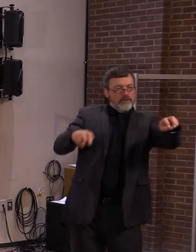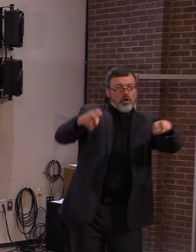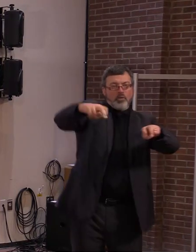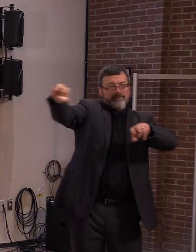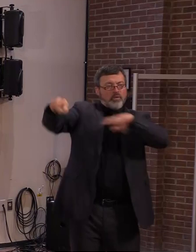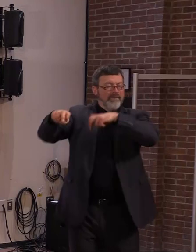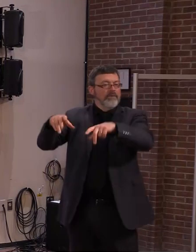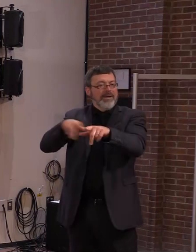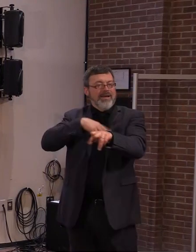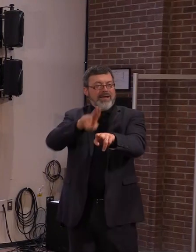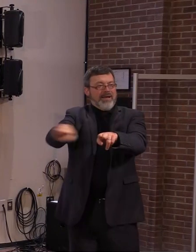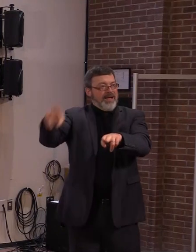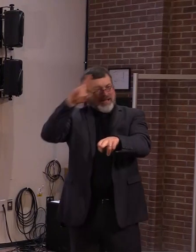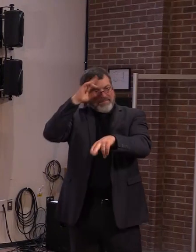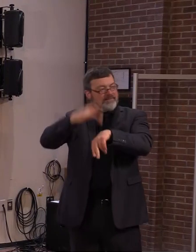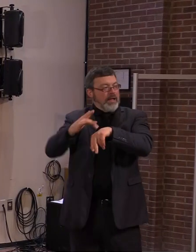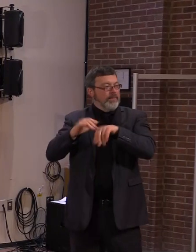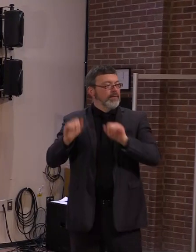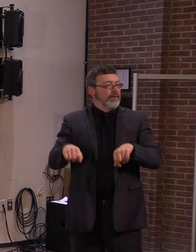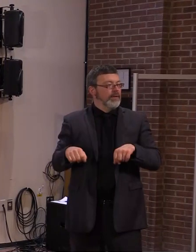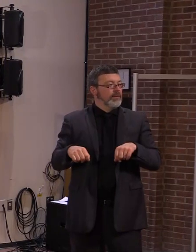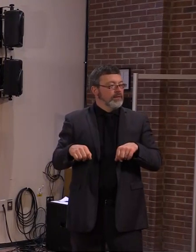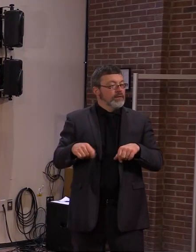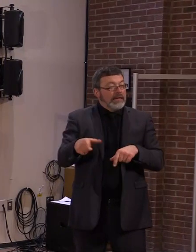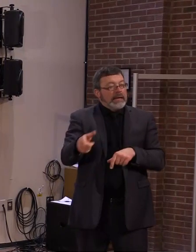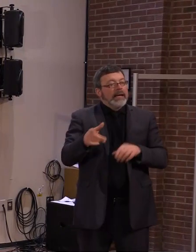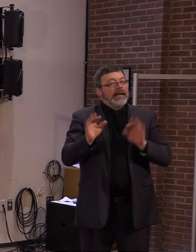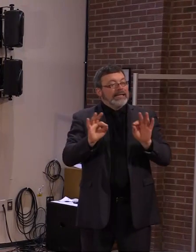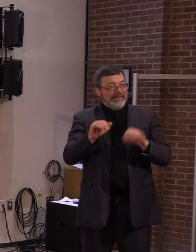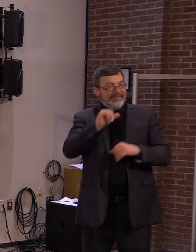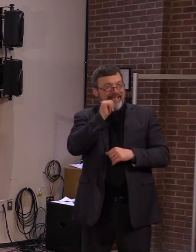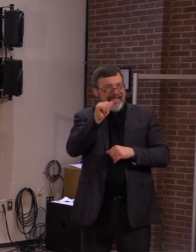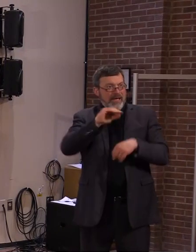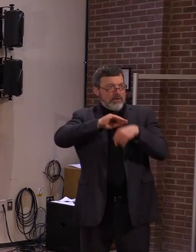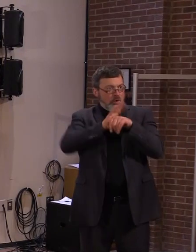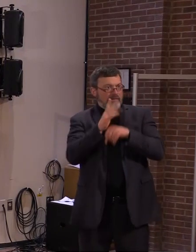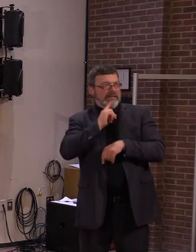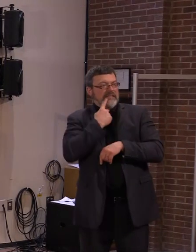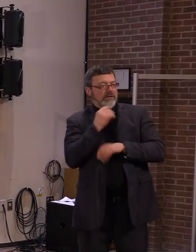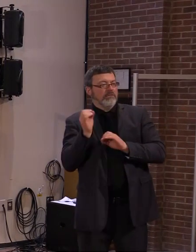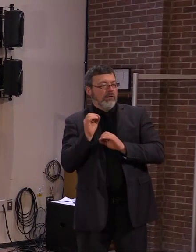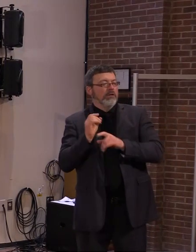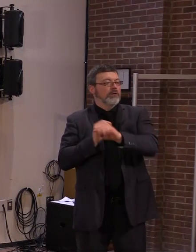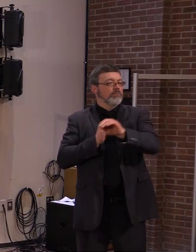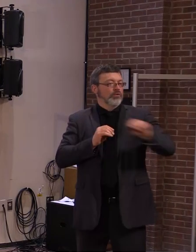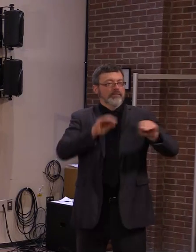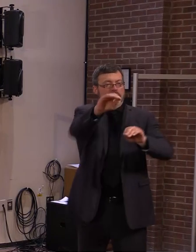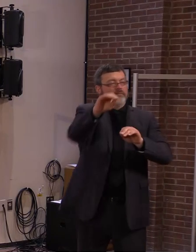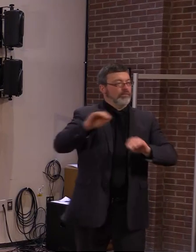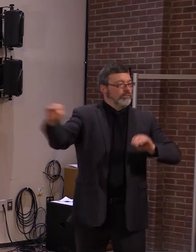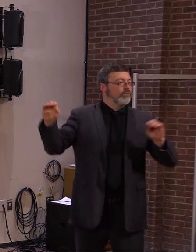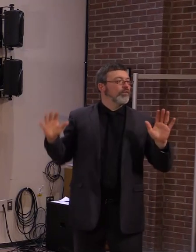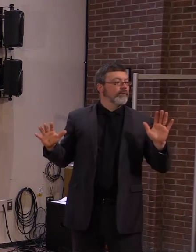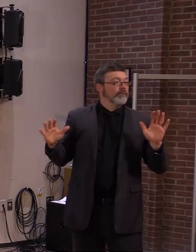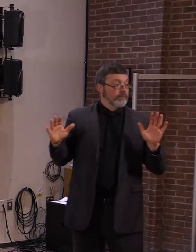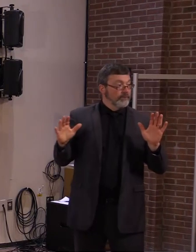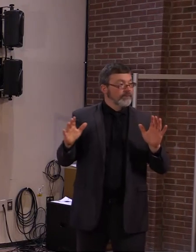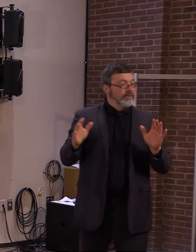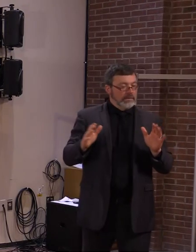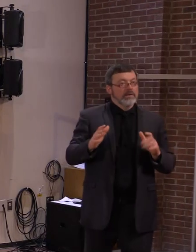need care into subacute beds, and then lastly, expand the capacity of ICU, and if